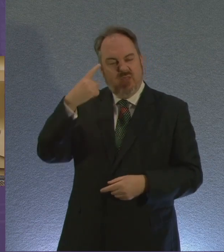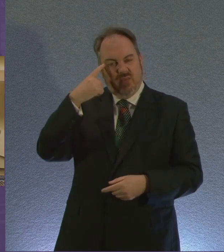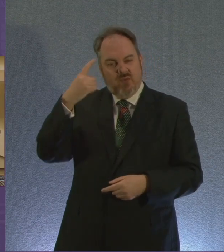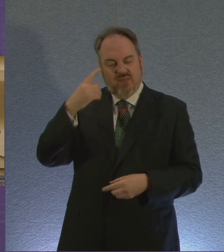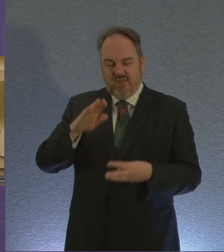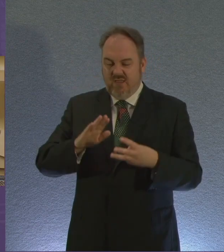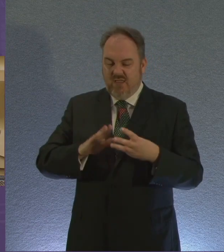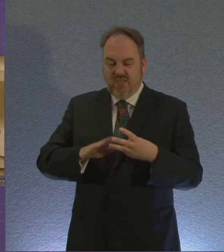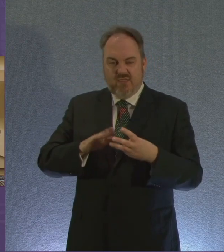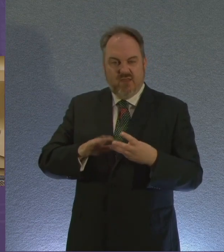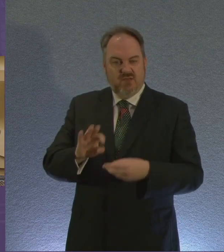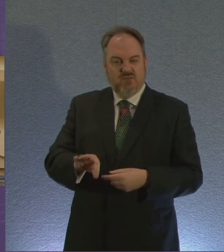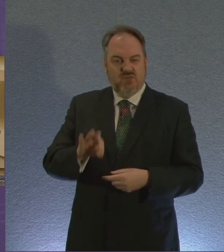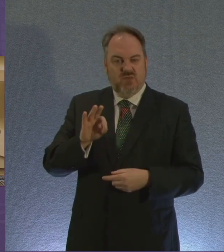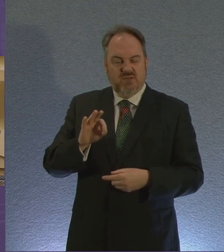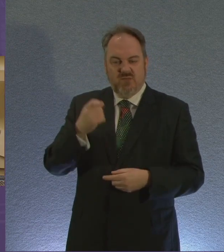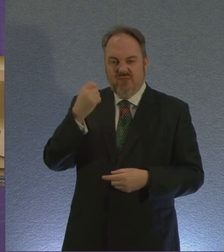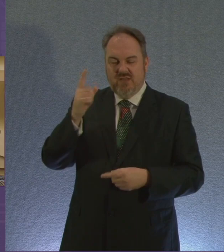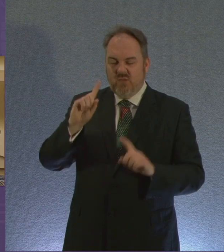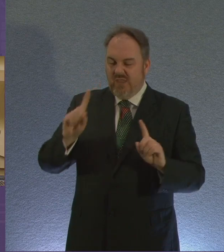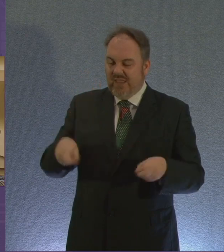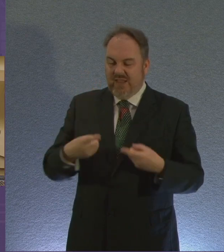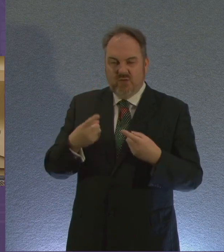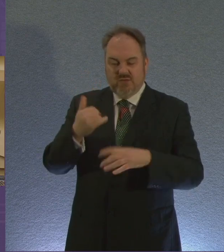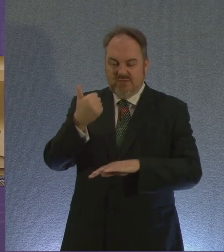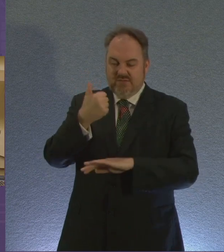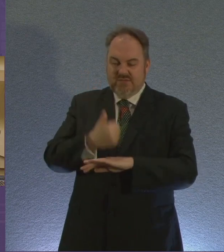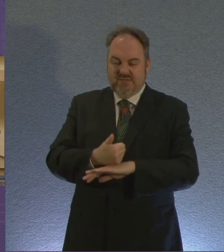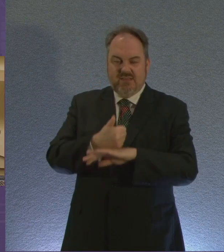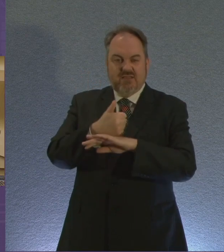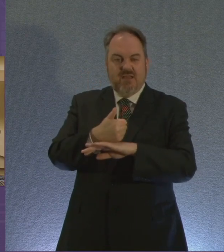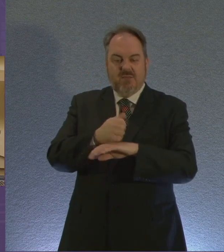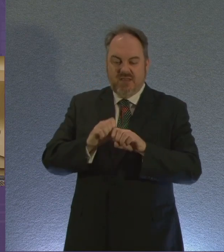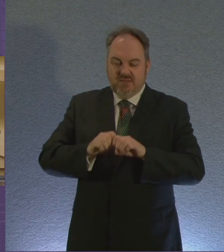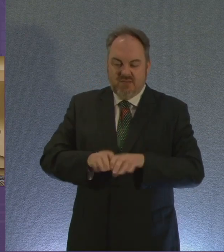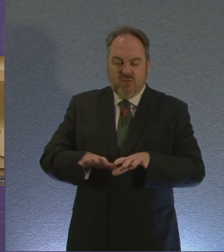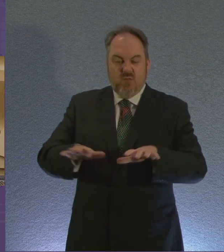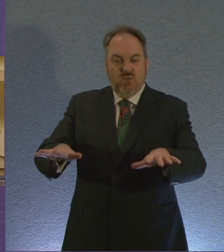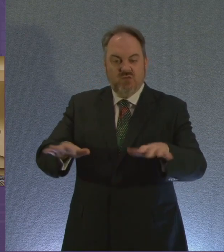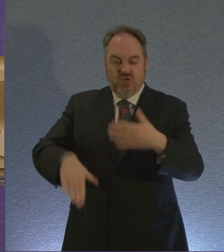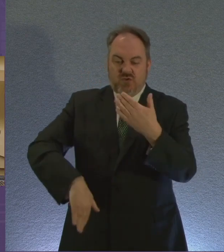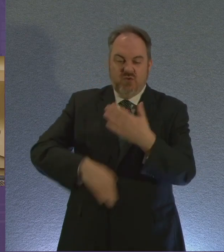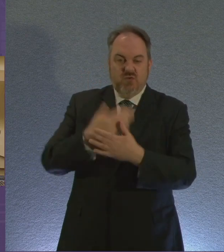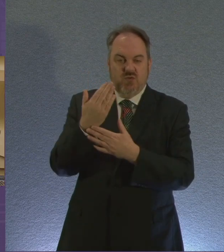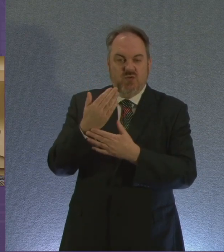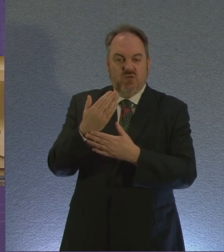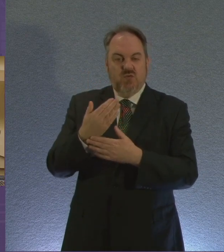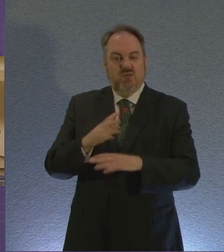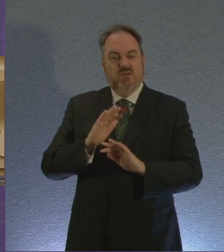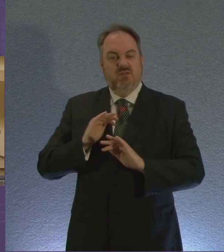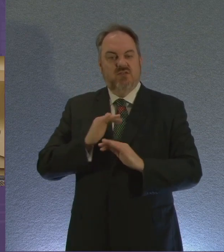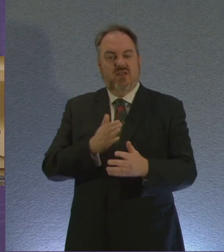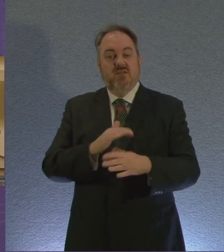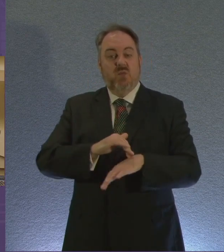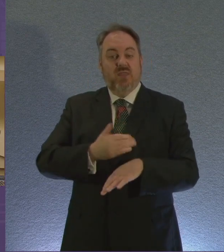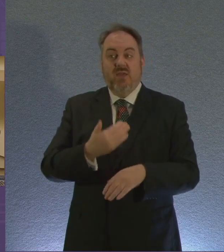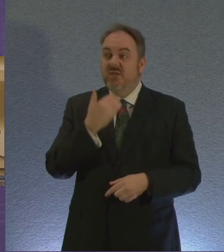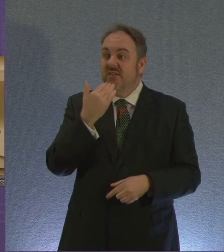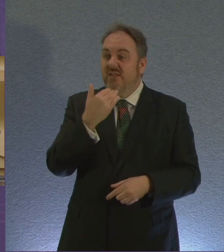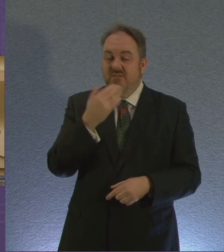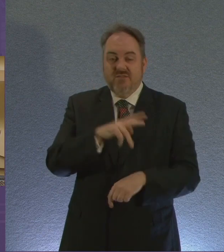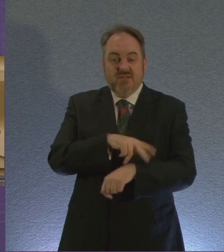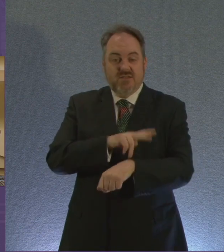was we were not able to launch a service safely and securely with the reduction of staff, but also because of